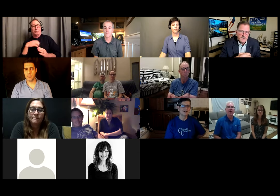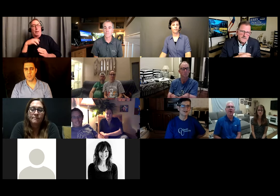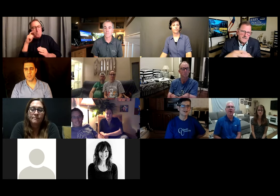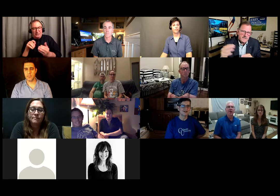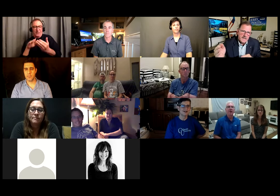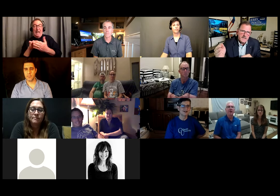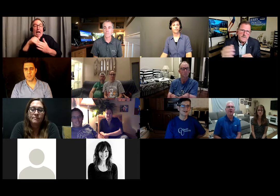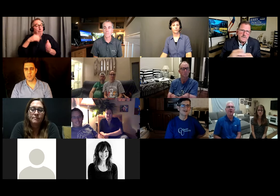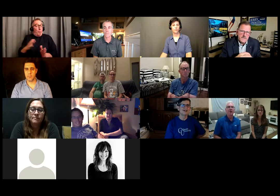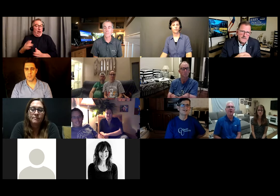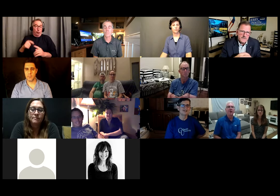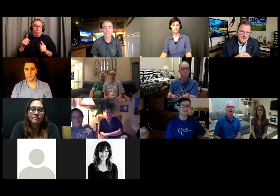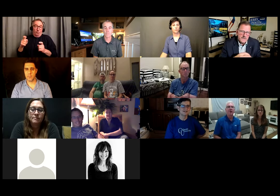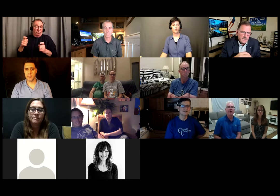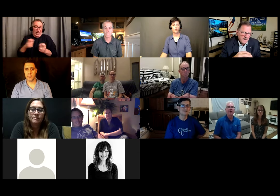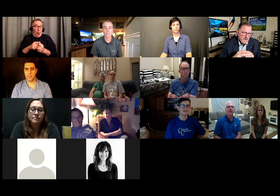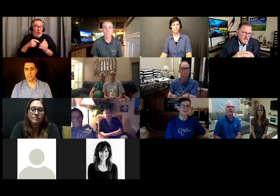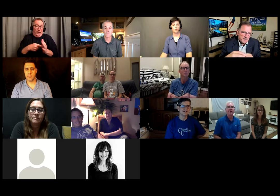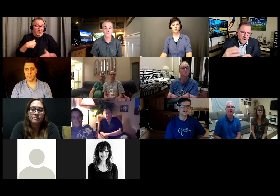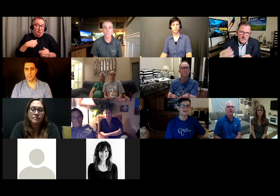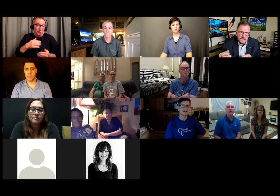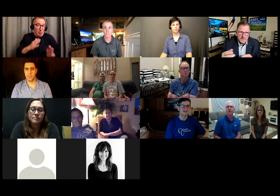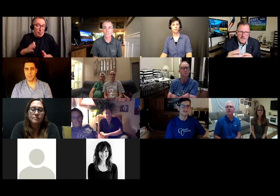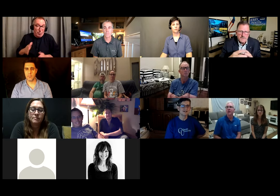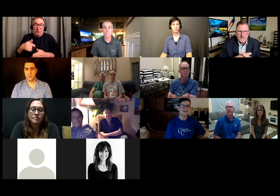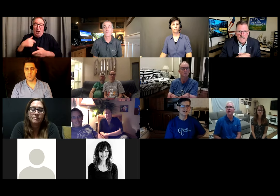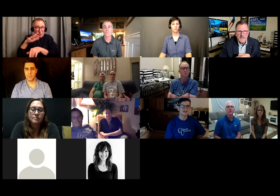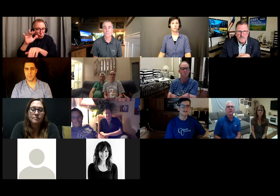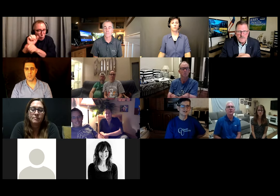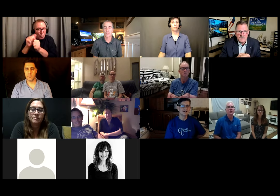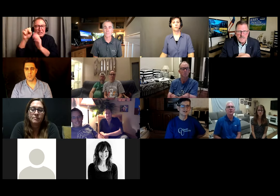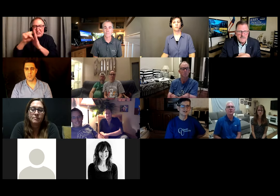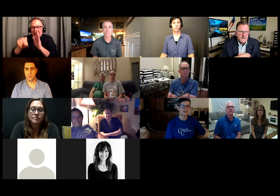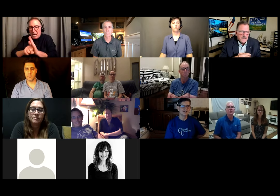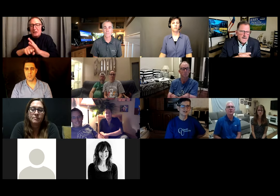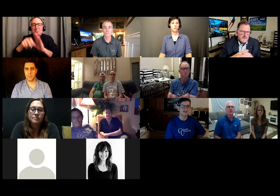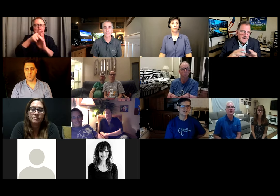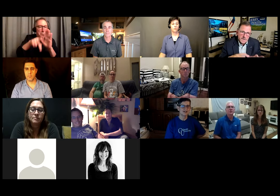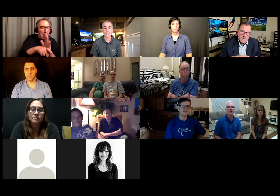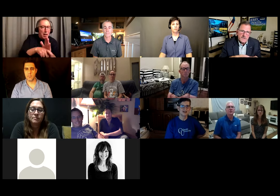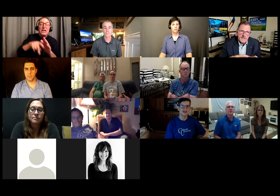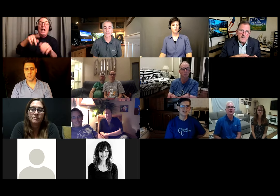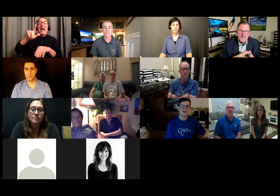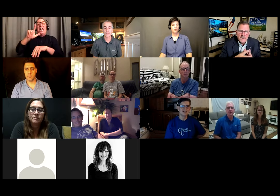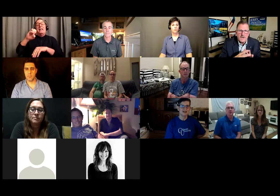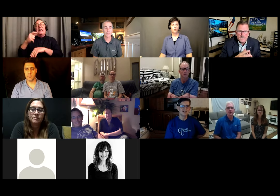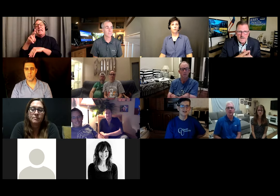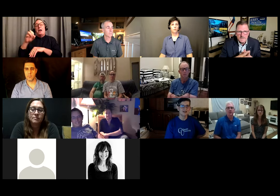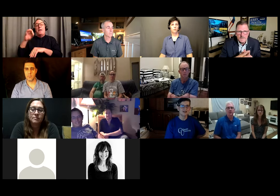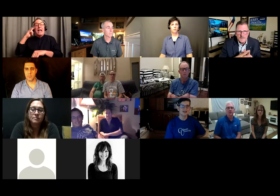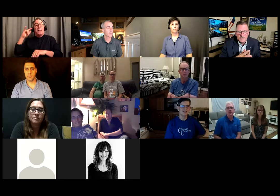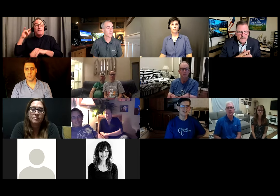dealt with this on the state level of the state legislature, in the policy committees of the League of California Cities, and then regionally in the